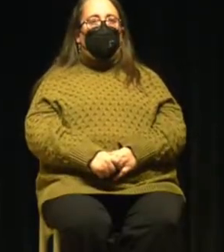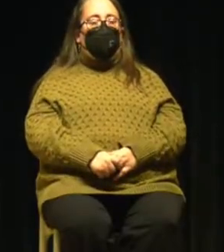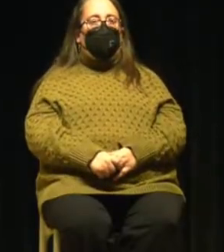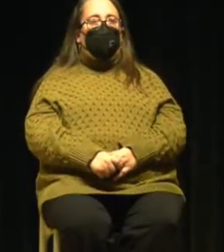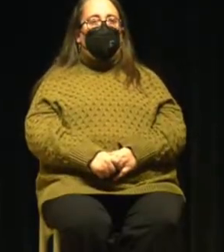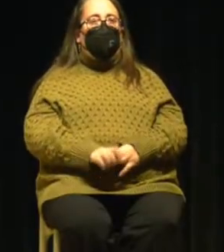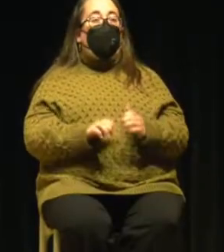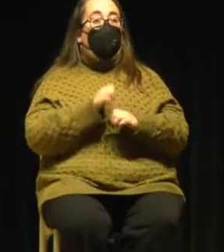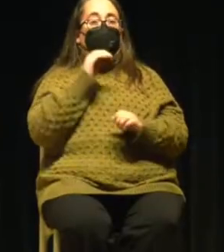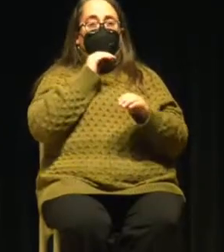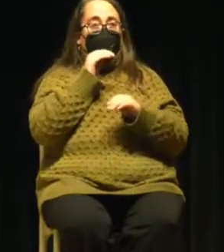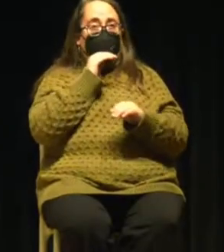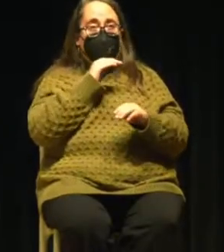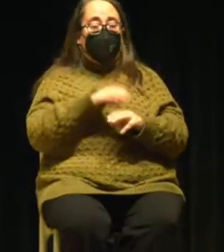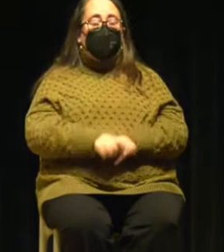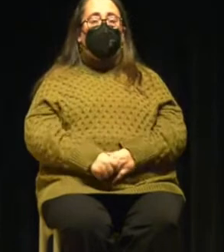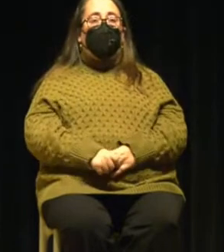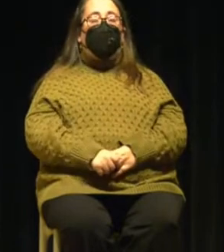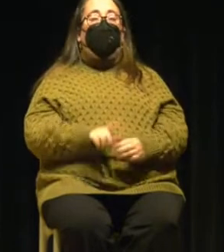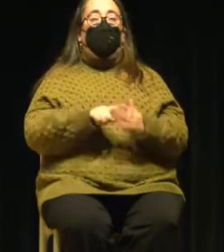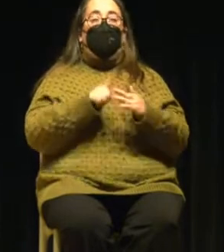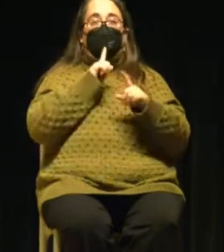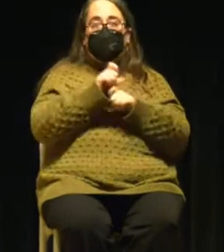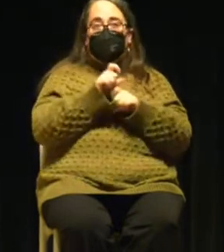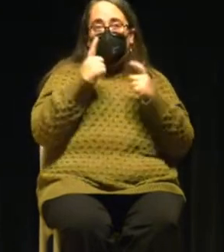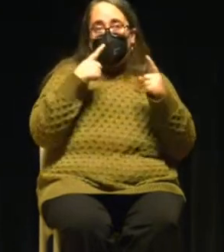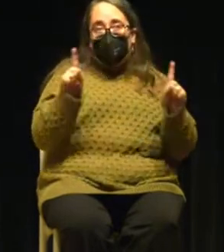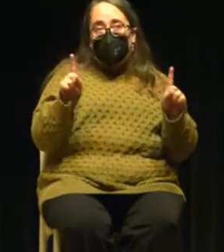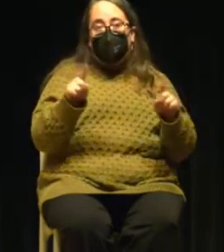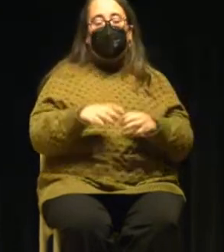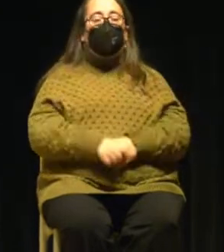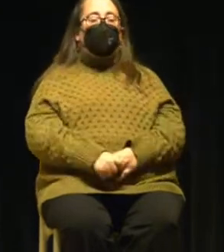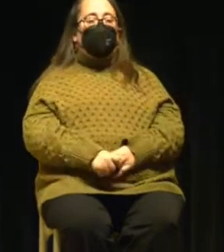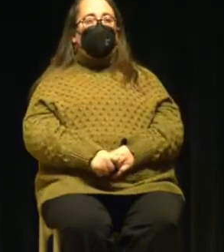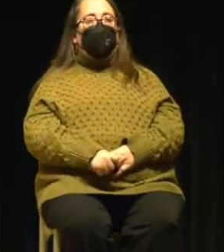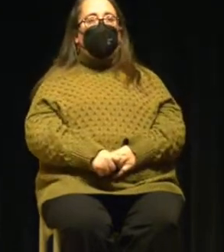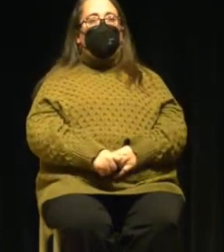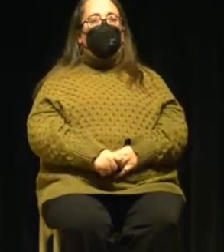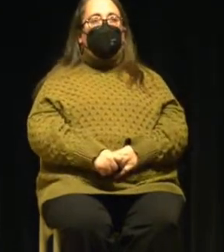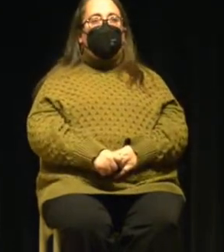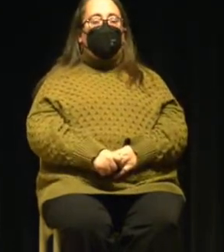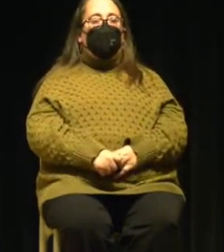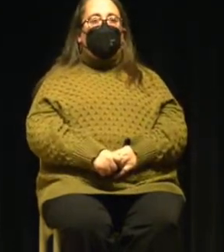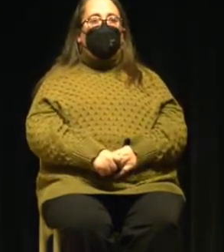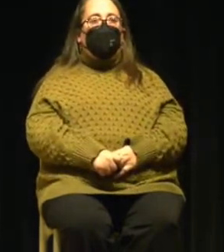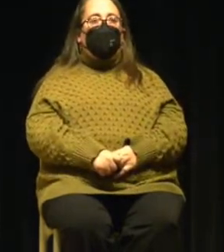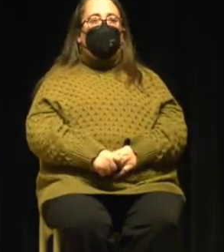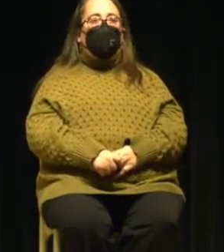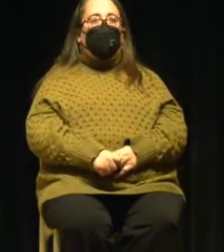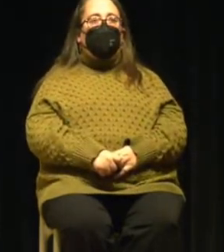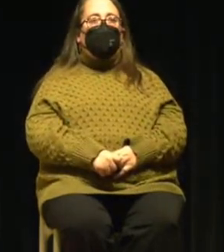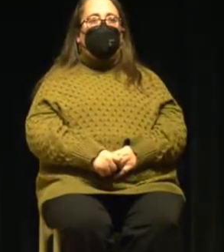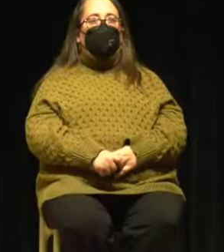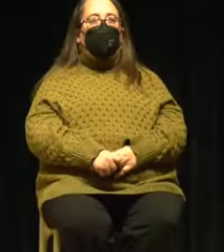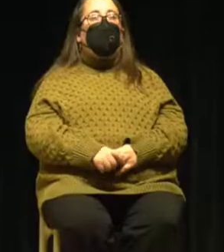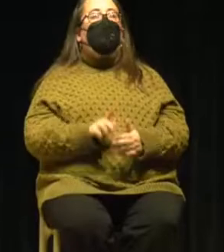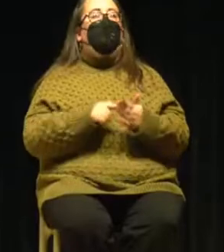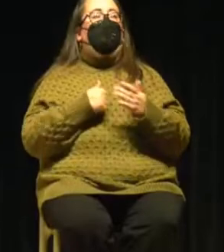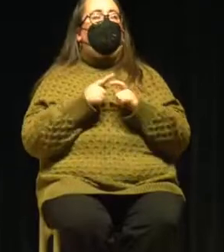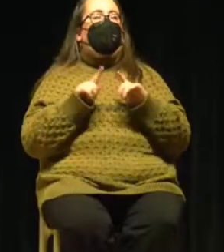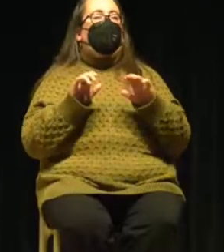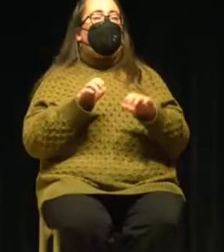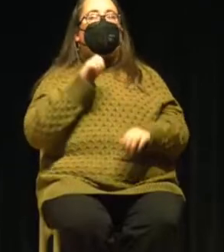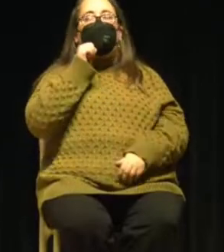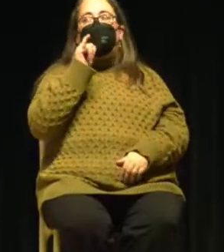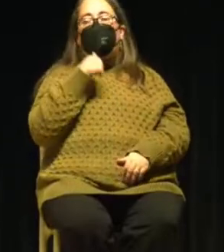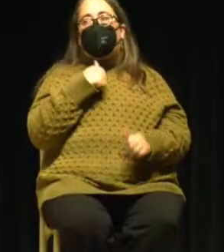all the lies, what really works, and what actually I was trying to achieve. And it wasn't that I was